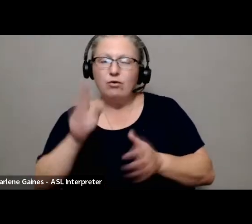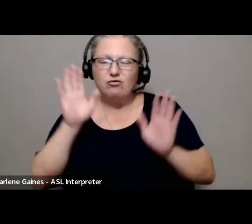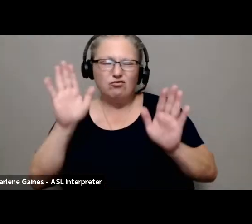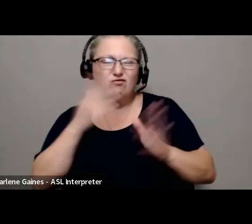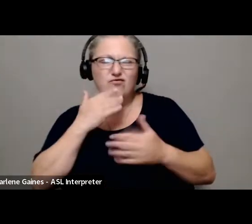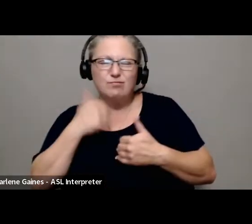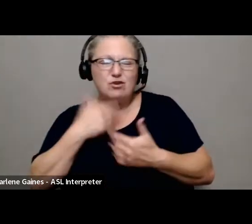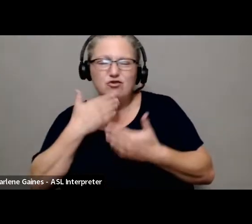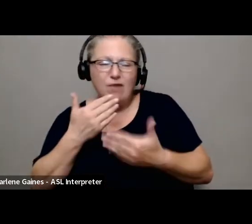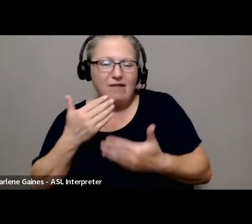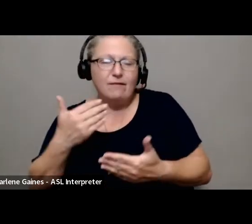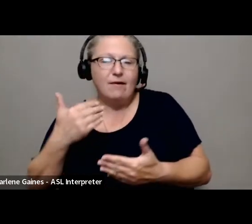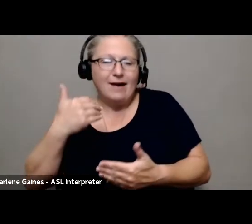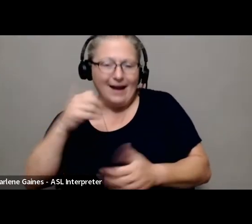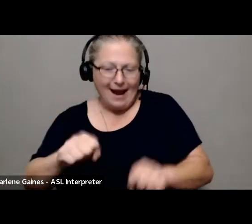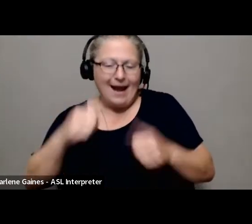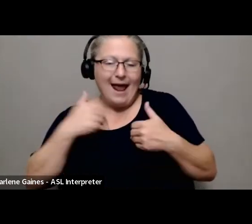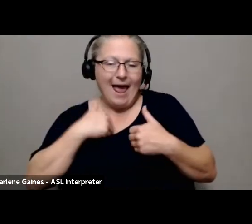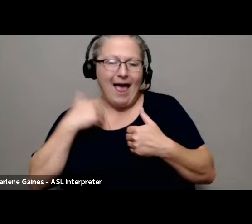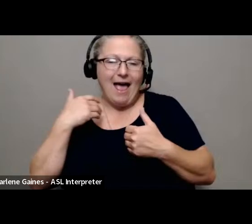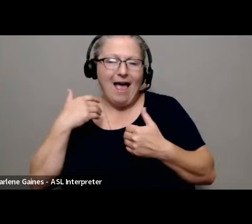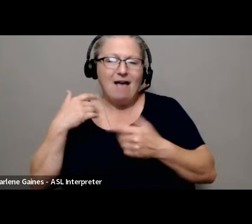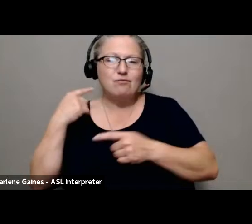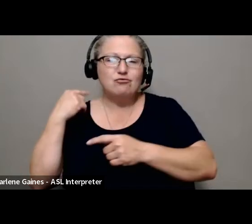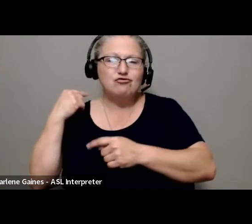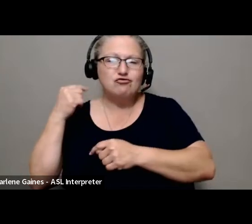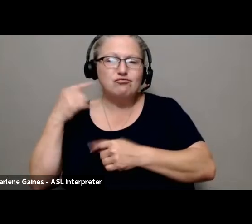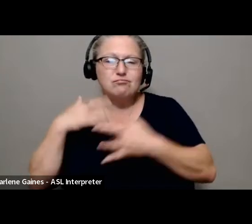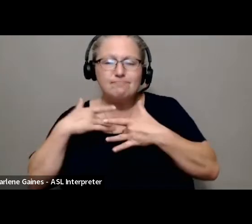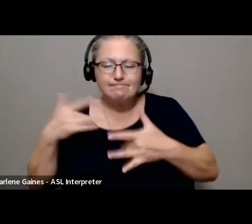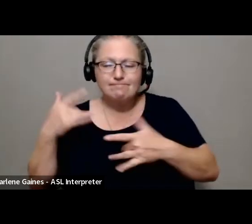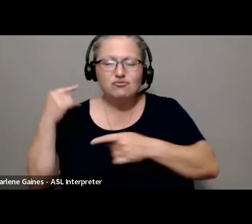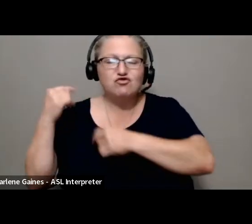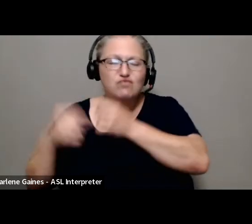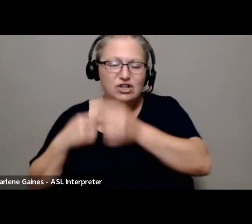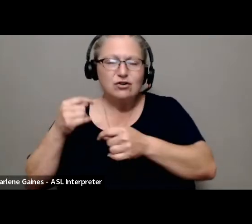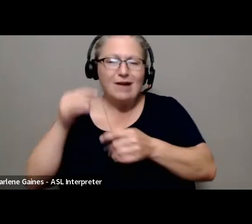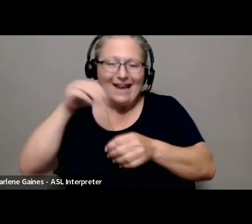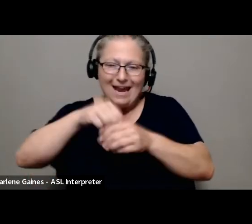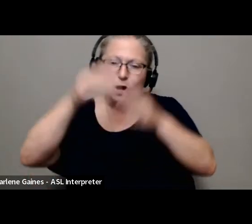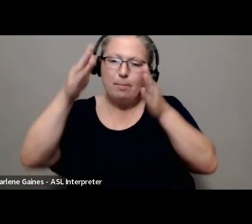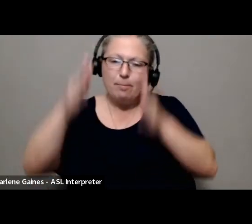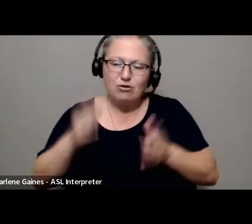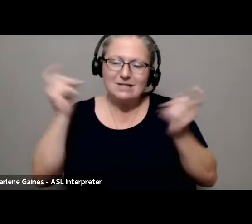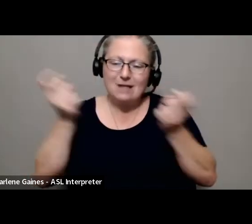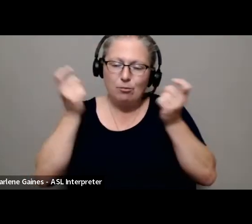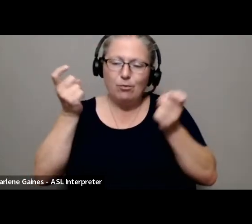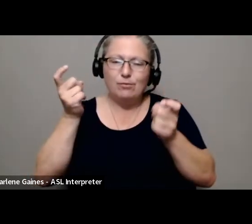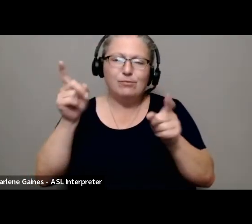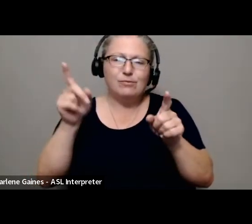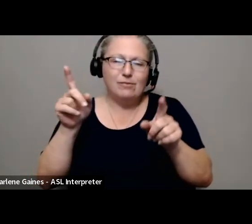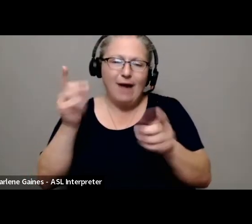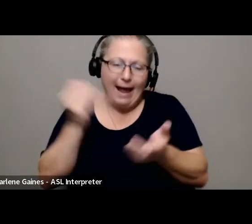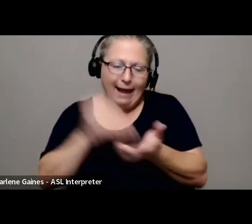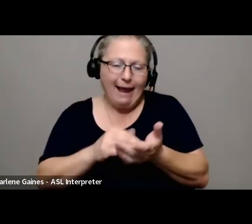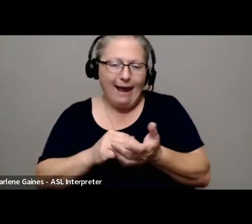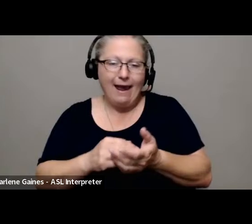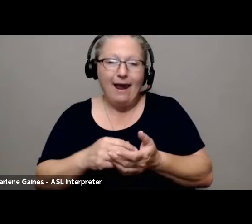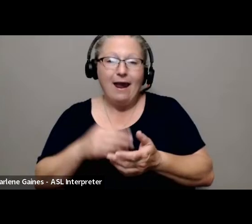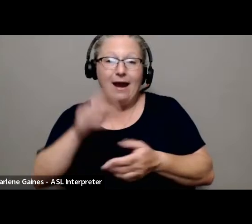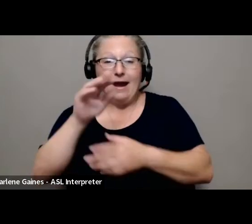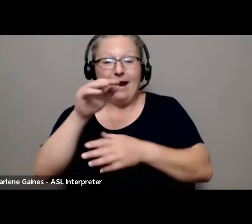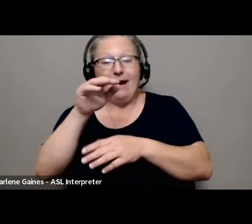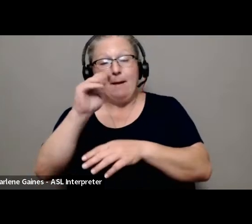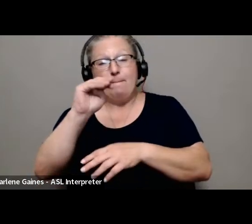grateful that we could have traditional in-person ceremonies again. And one of the highlights of the